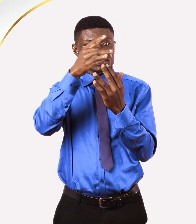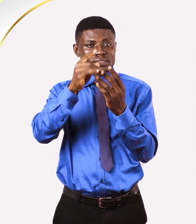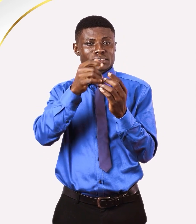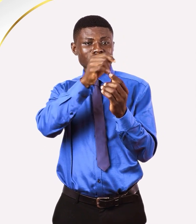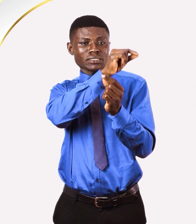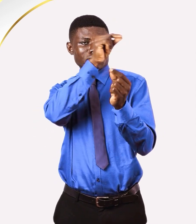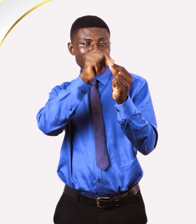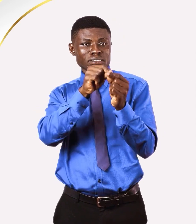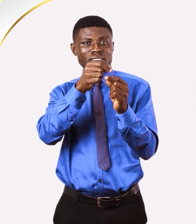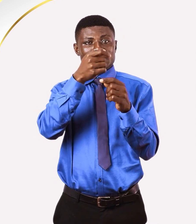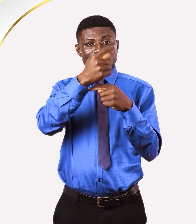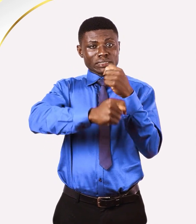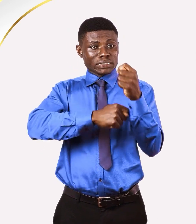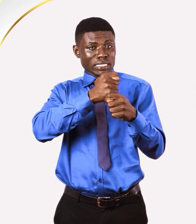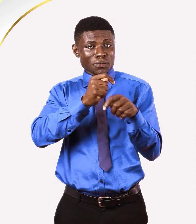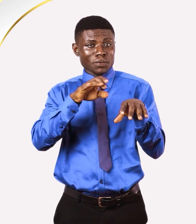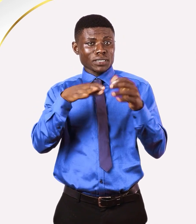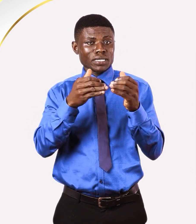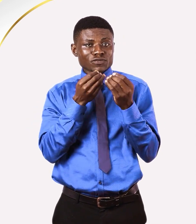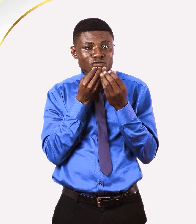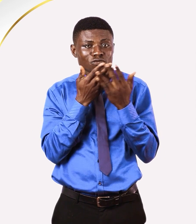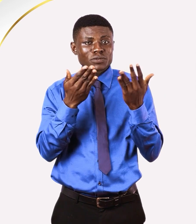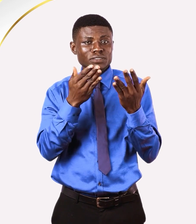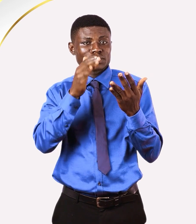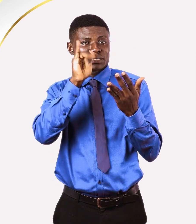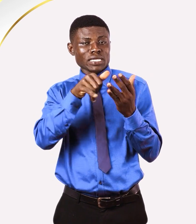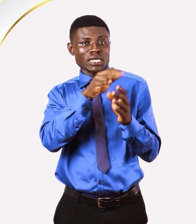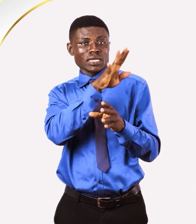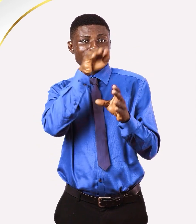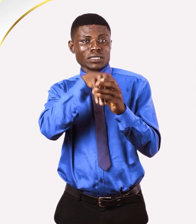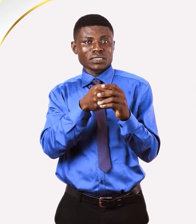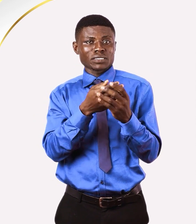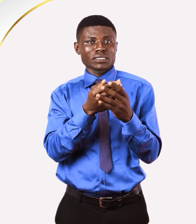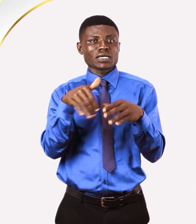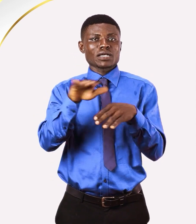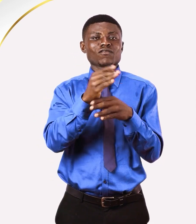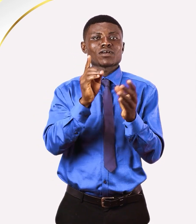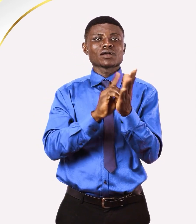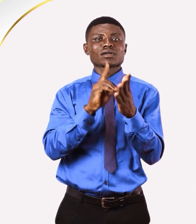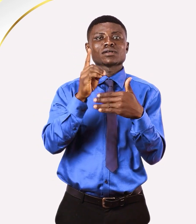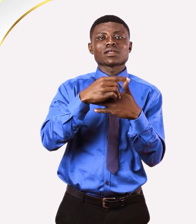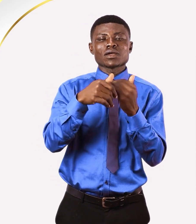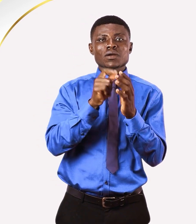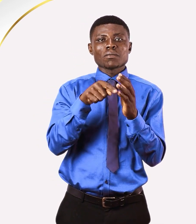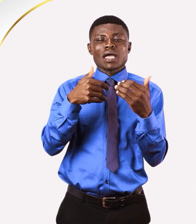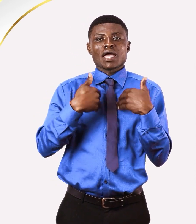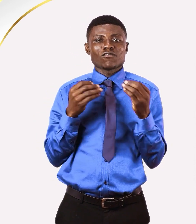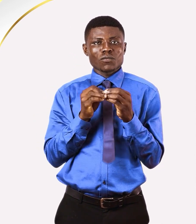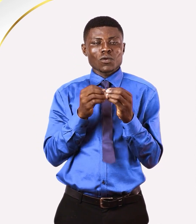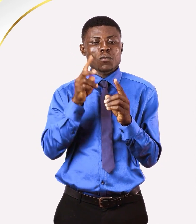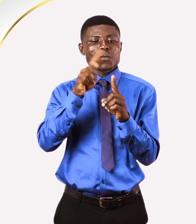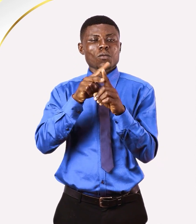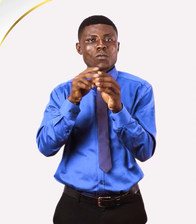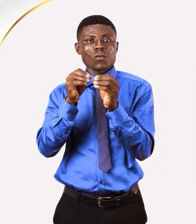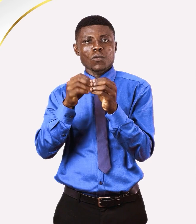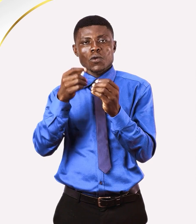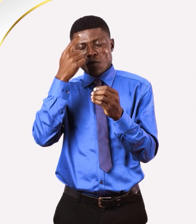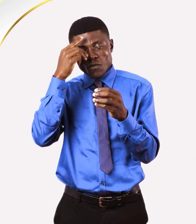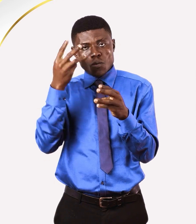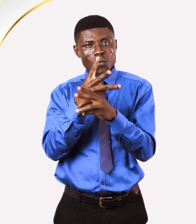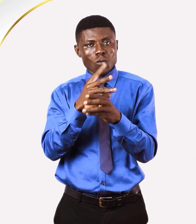being sought. Specify the type and class of information including cover dates. Kindly fill